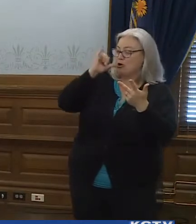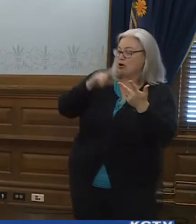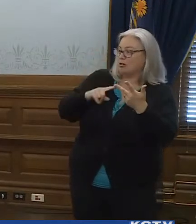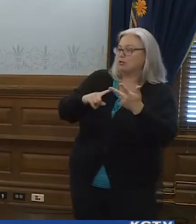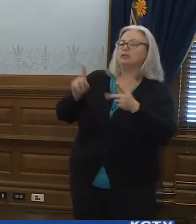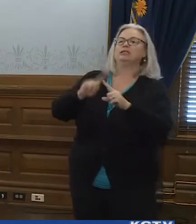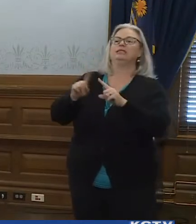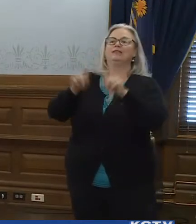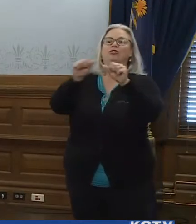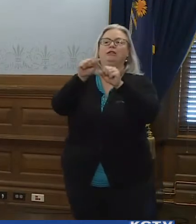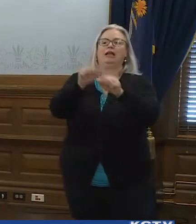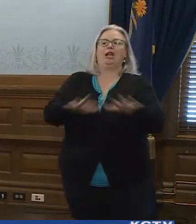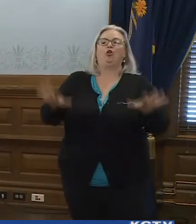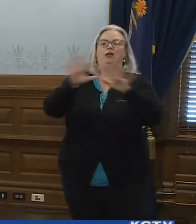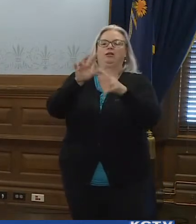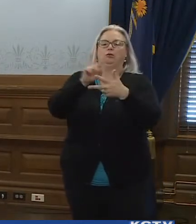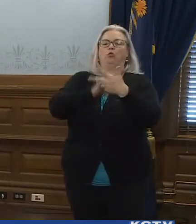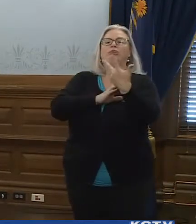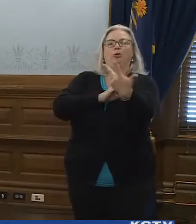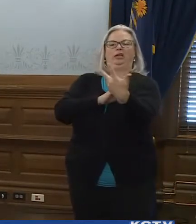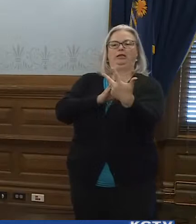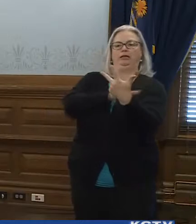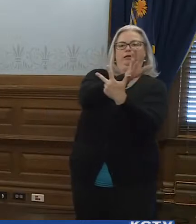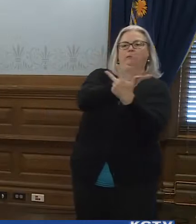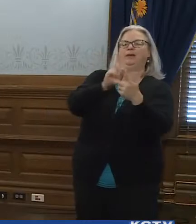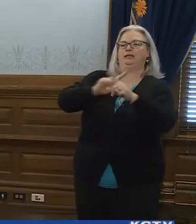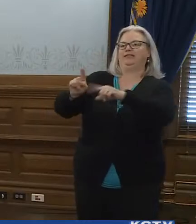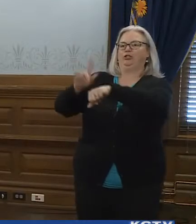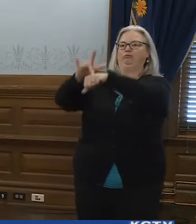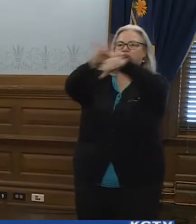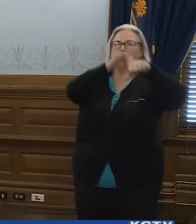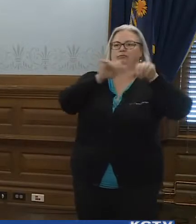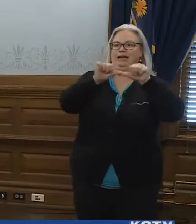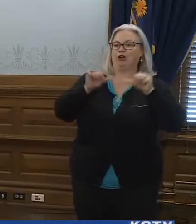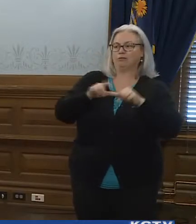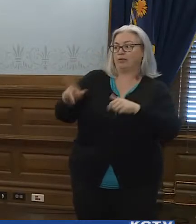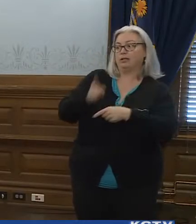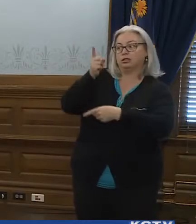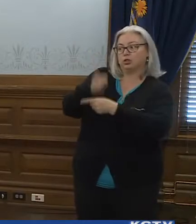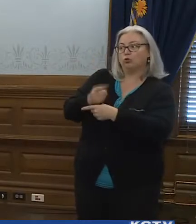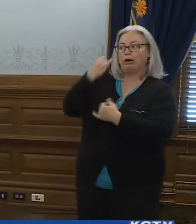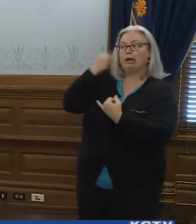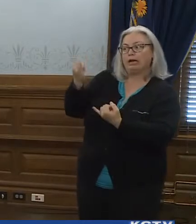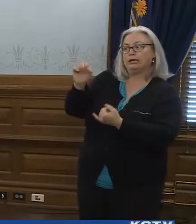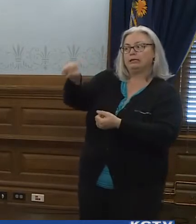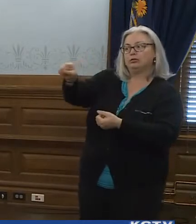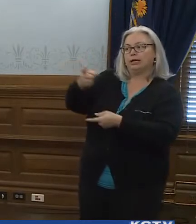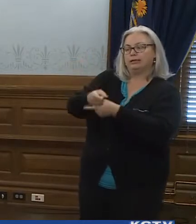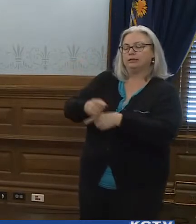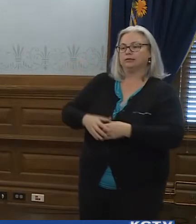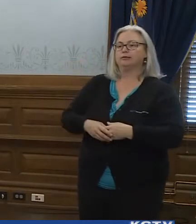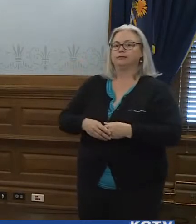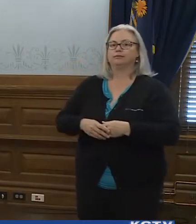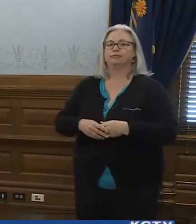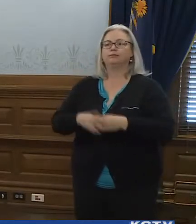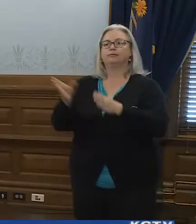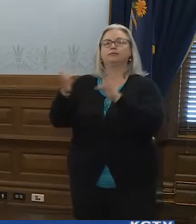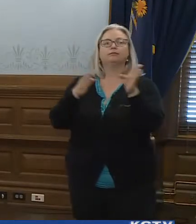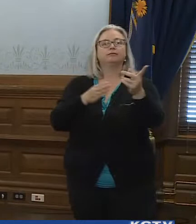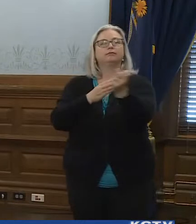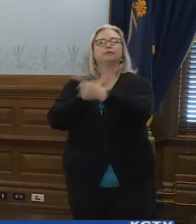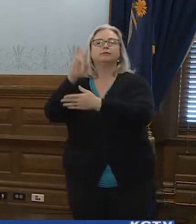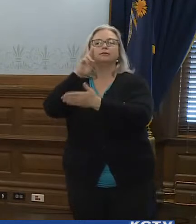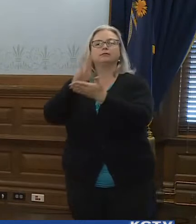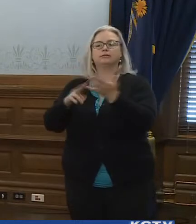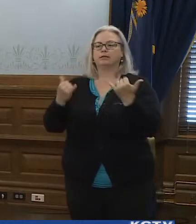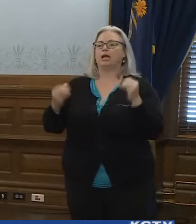different areas. I was referring to those three things in different areas, yeah. But that's the right ideology behind it, yes. Secretary, now that